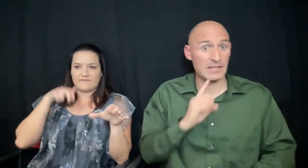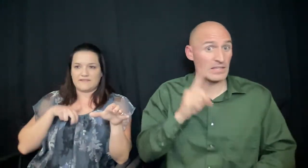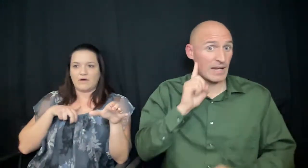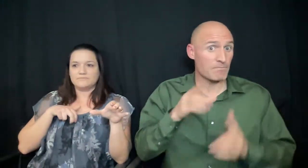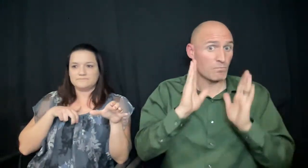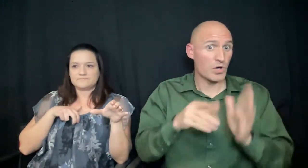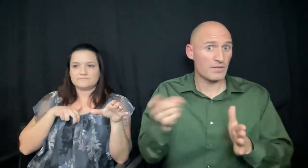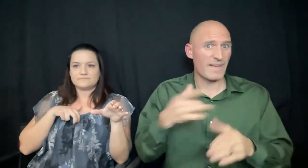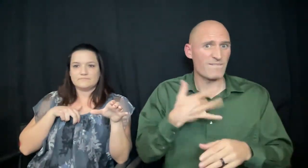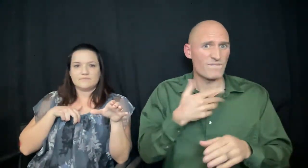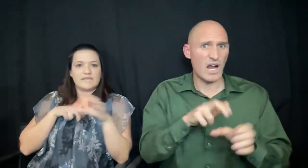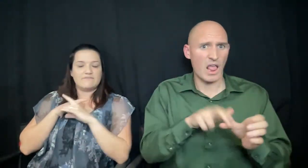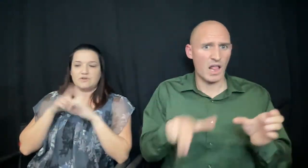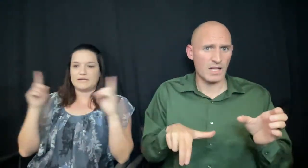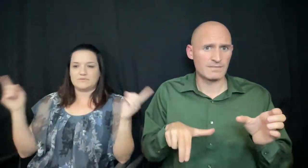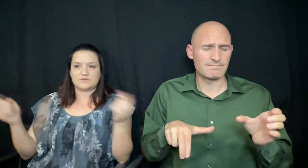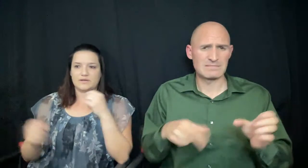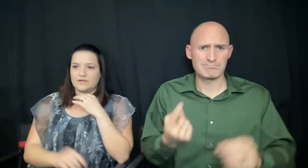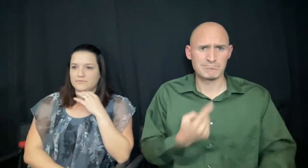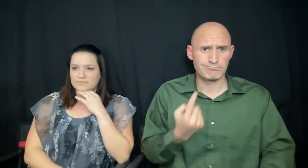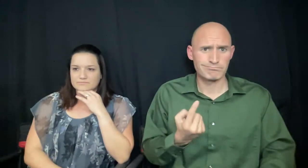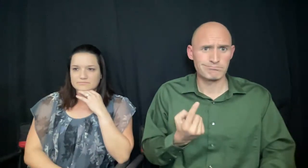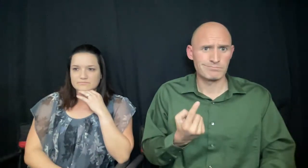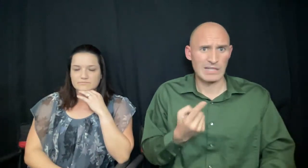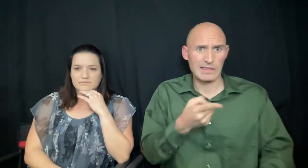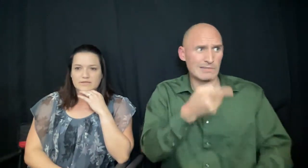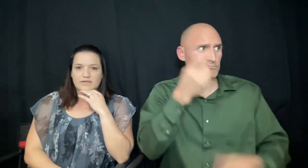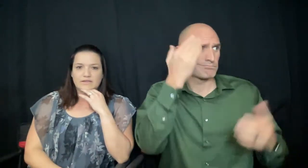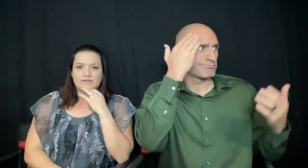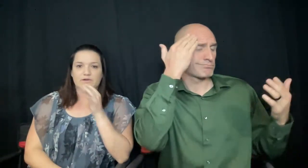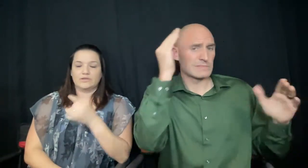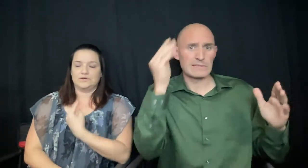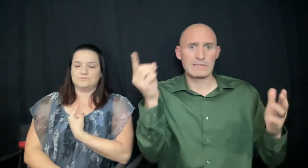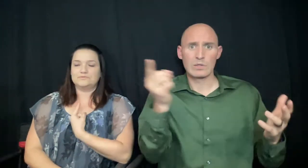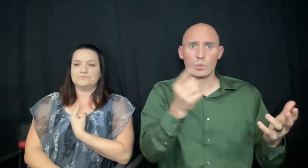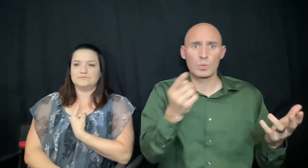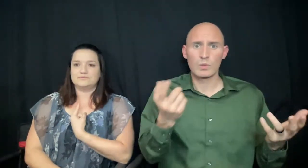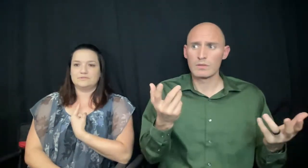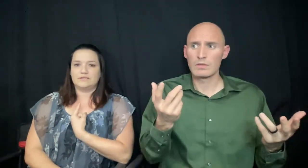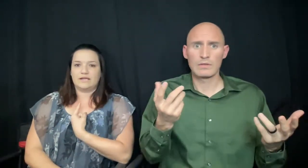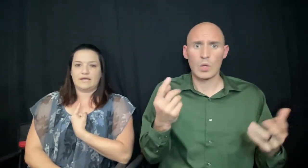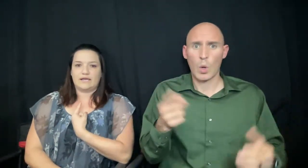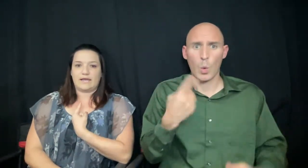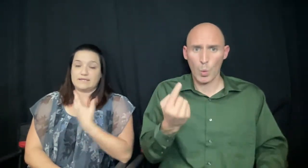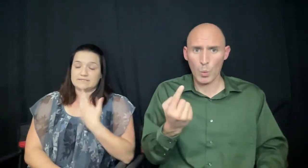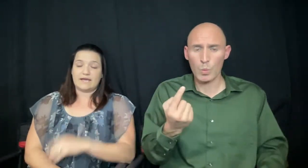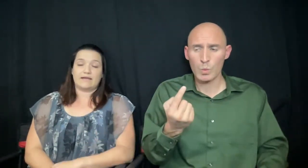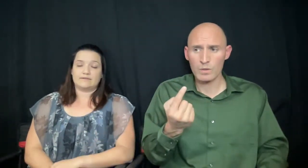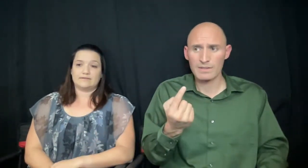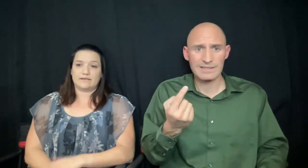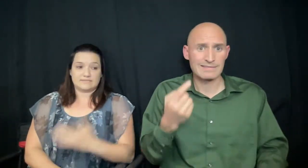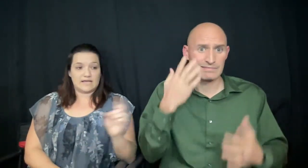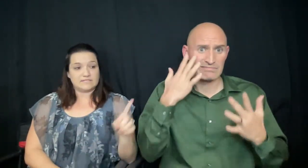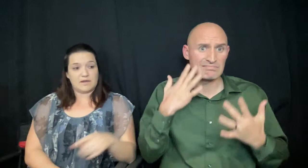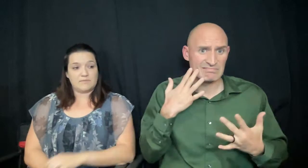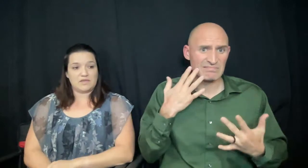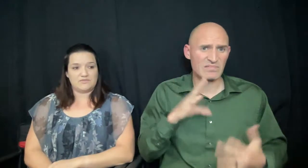out. They have no idea what's going on in the room. They're alone. And it's sad because he asked him, how did it make you feel?